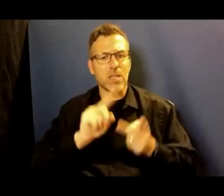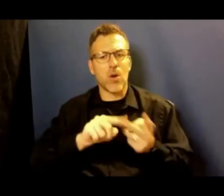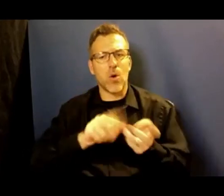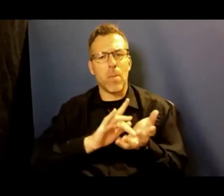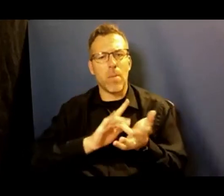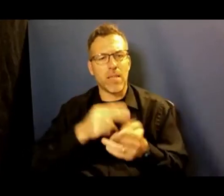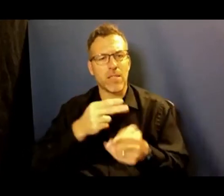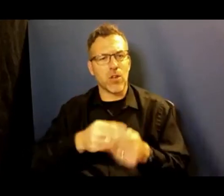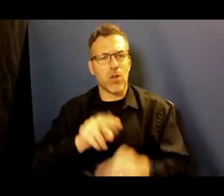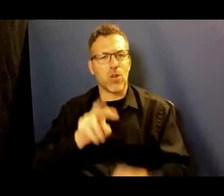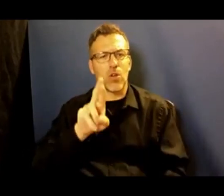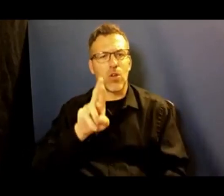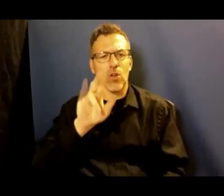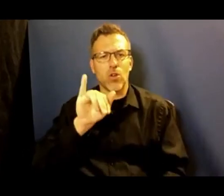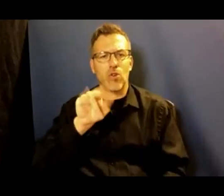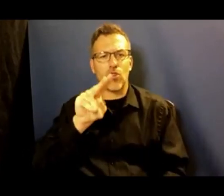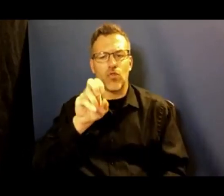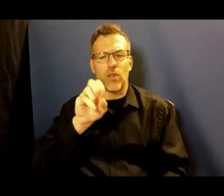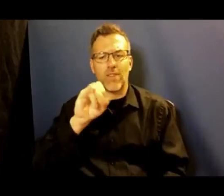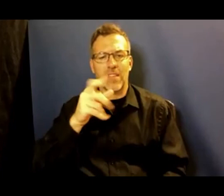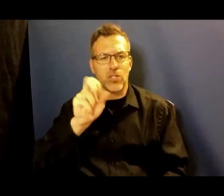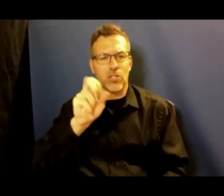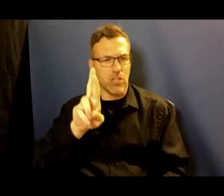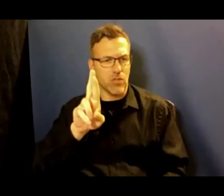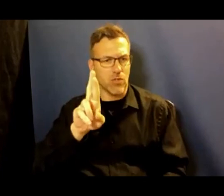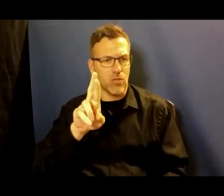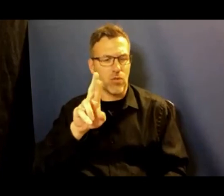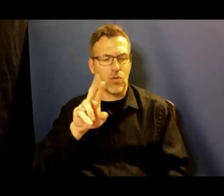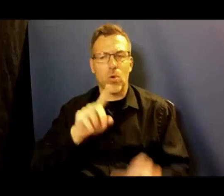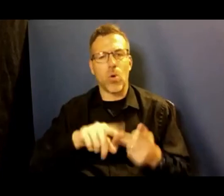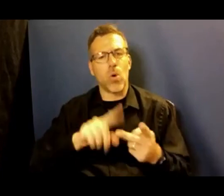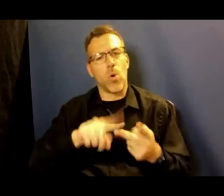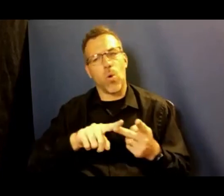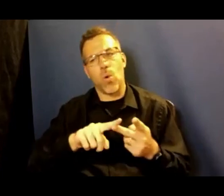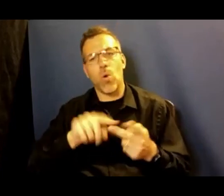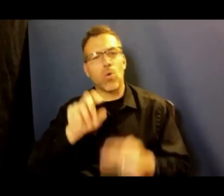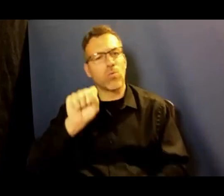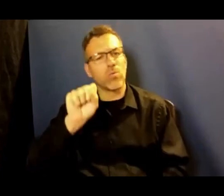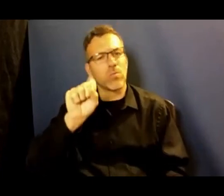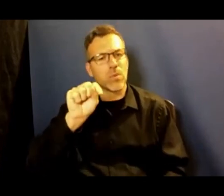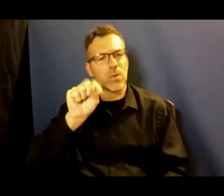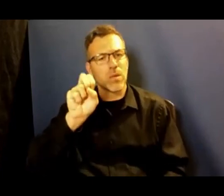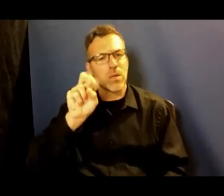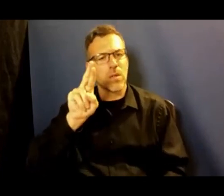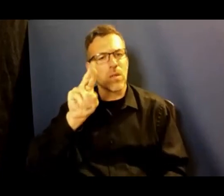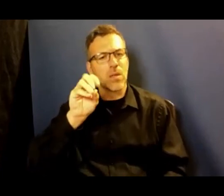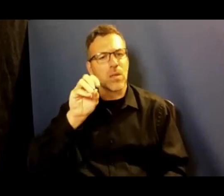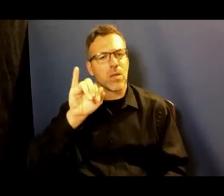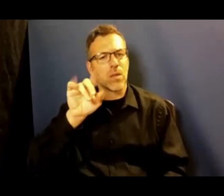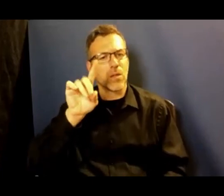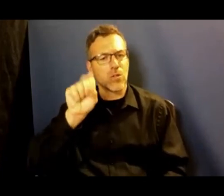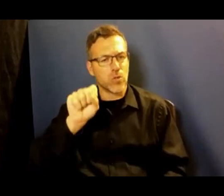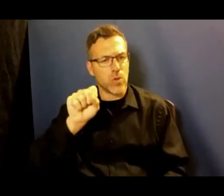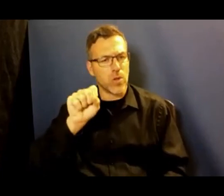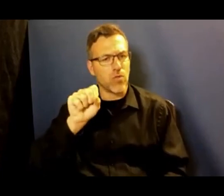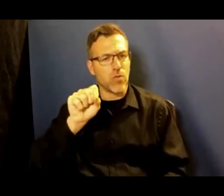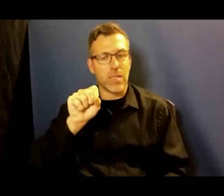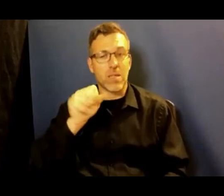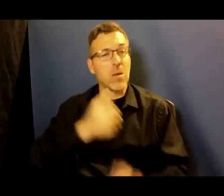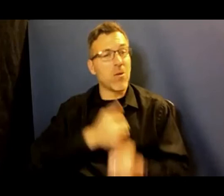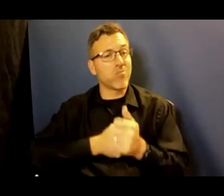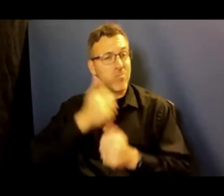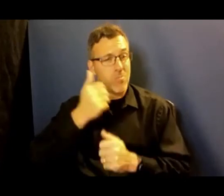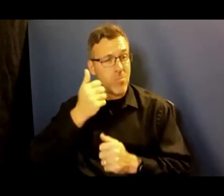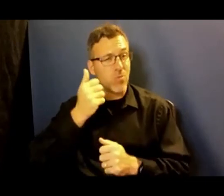of steroids to suppress the immune system. And some of them do okay. The majority of them still go home on oxygen.